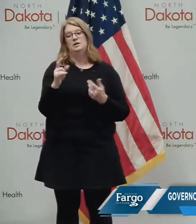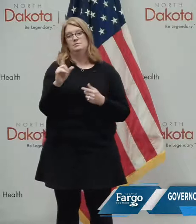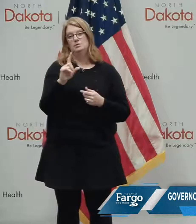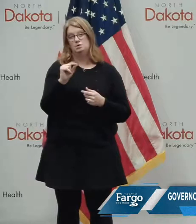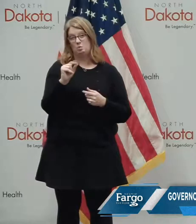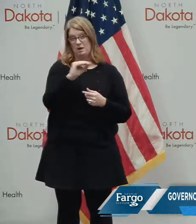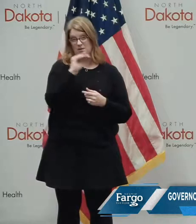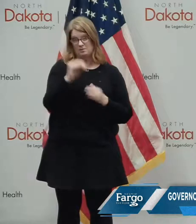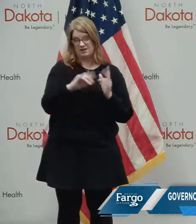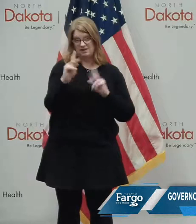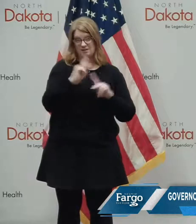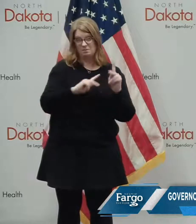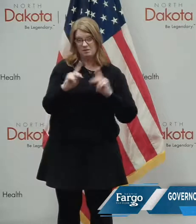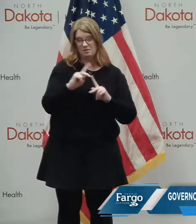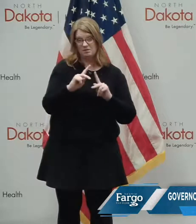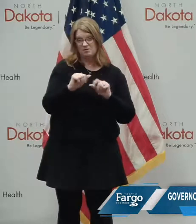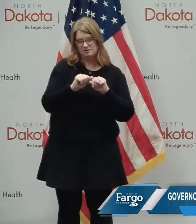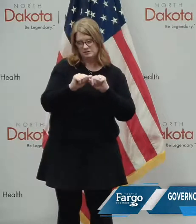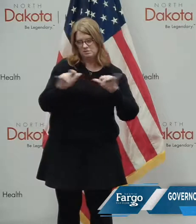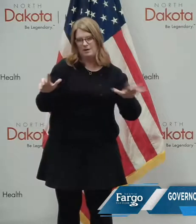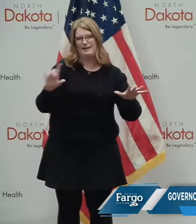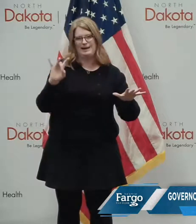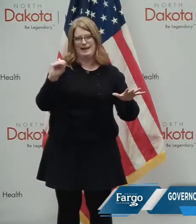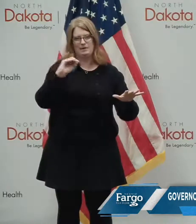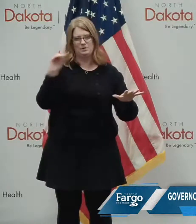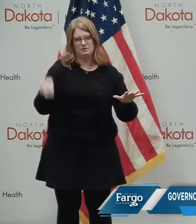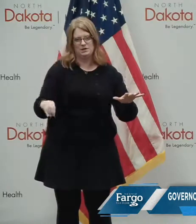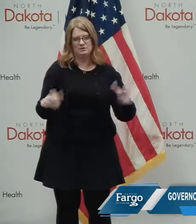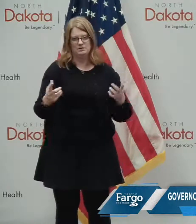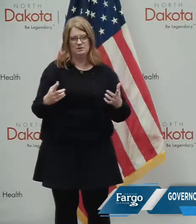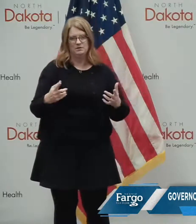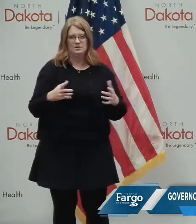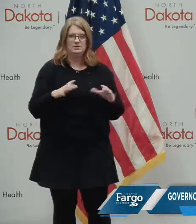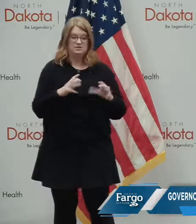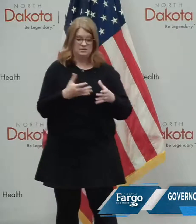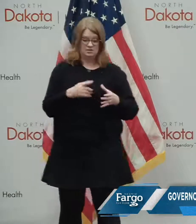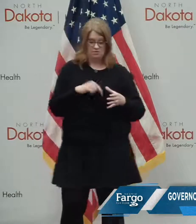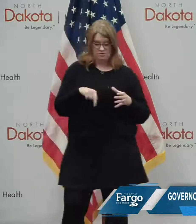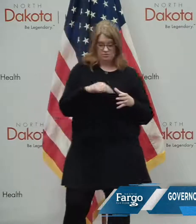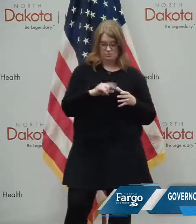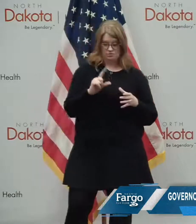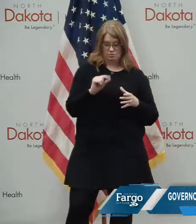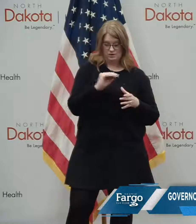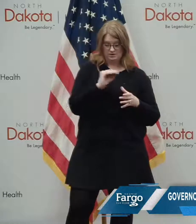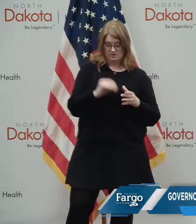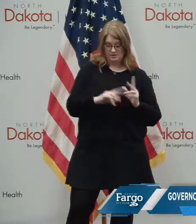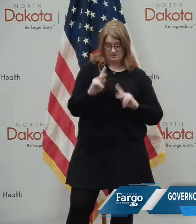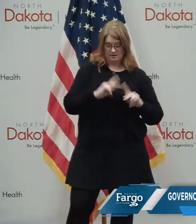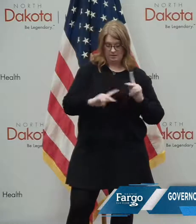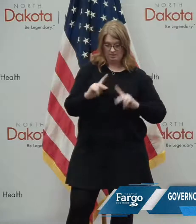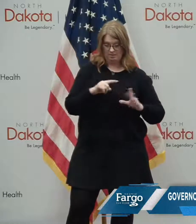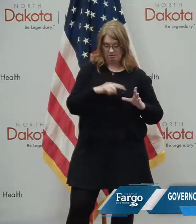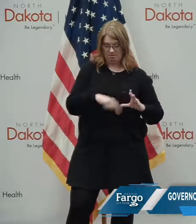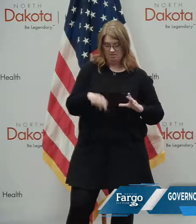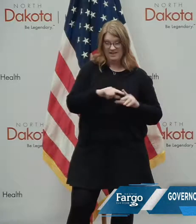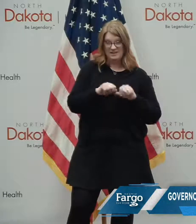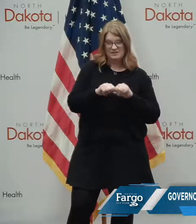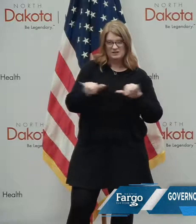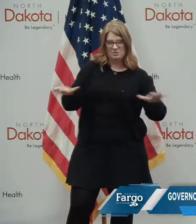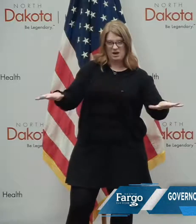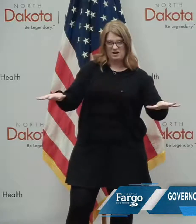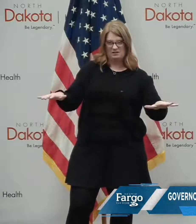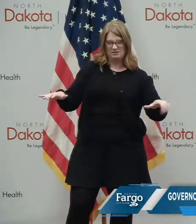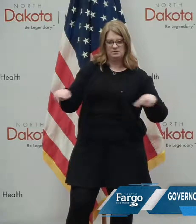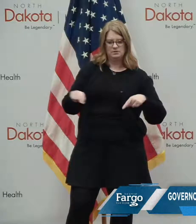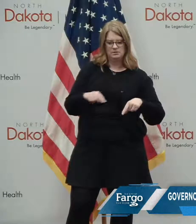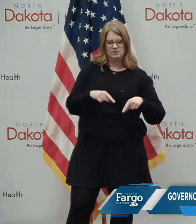80% of the spread, and if that case is the 20% of the people who are doing 80% of the spread are the ones who were likely in